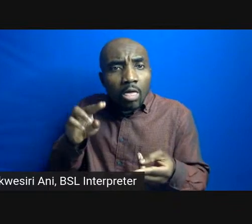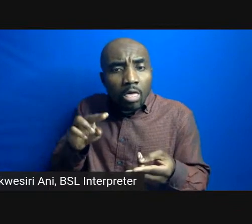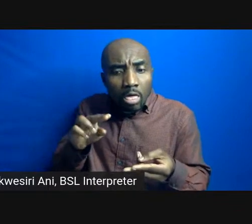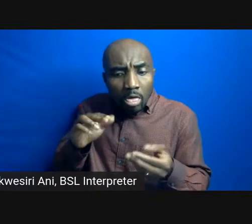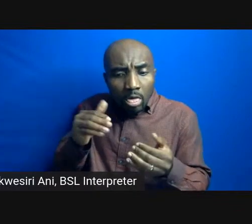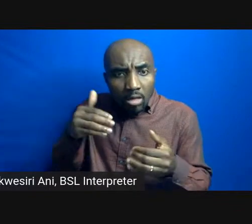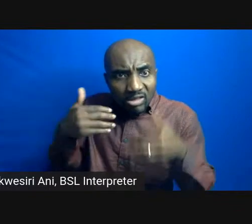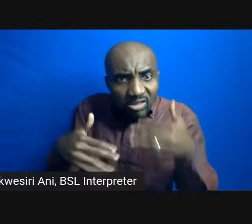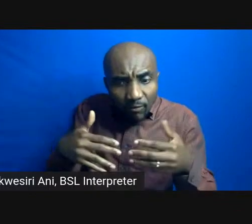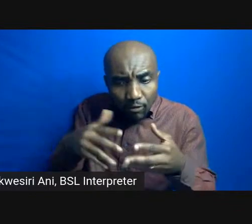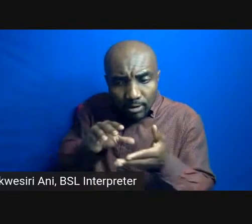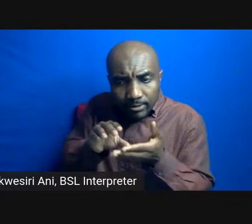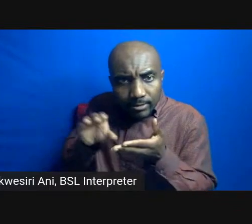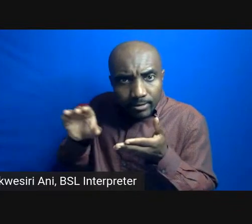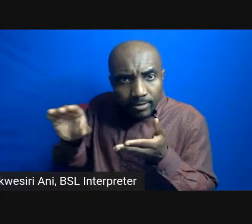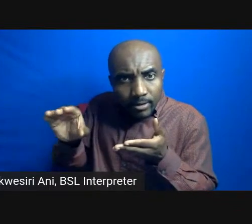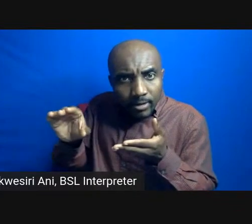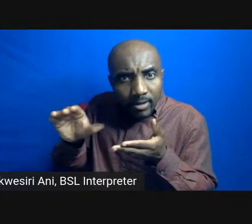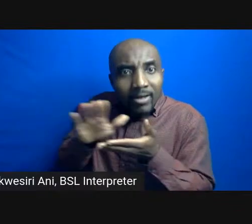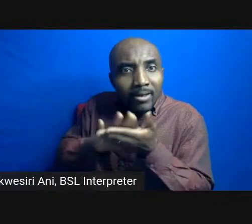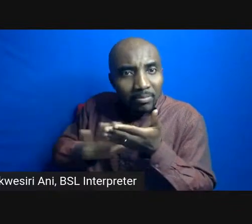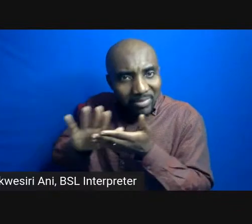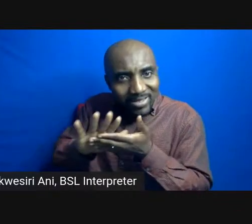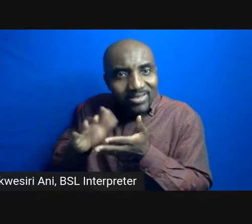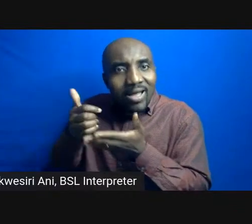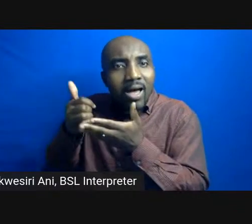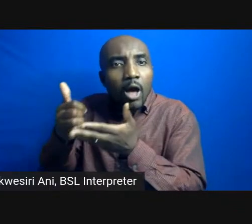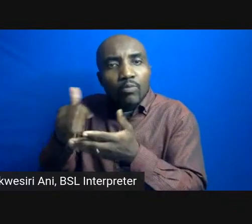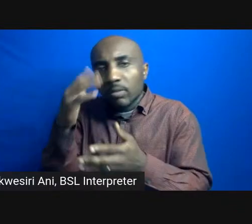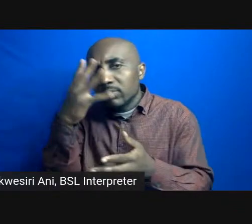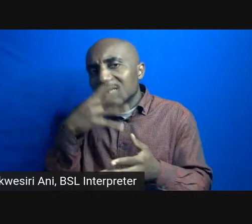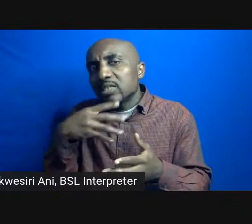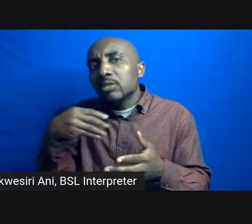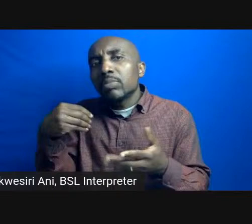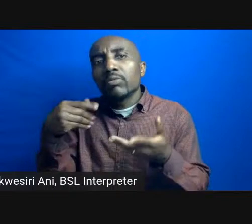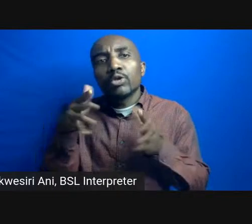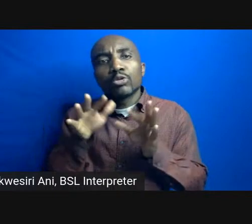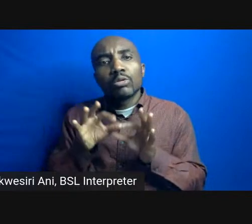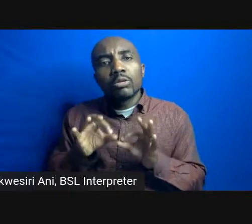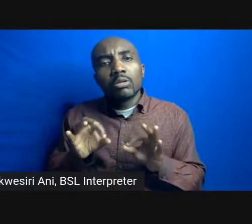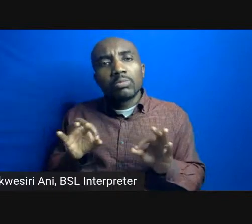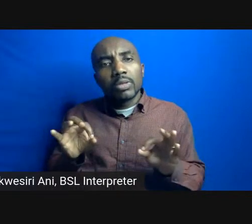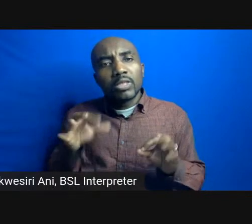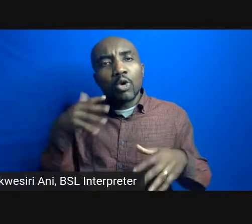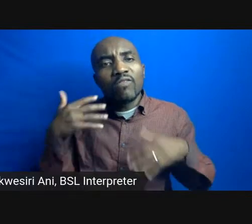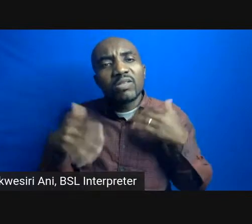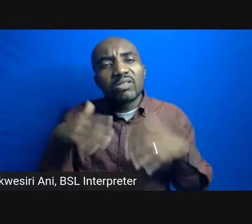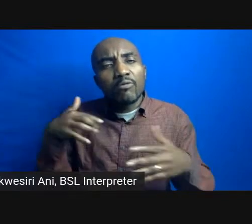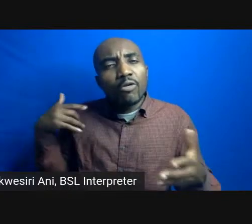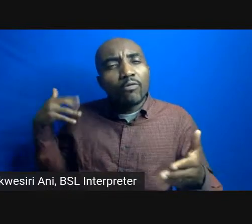easing the way to the spiritual settlement of infinite suffering.